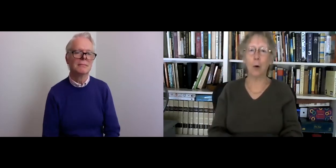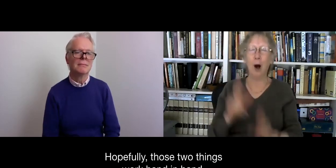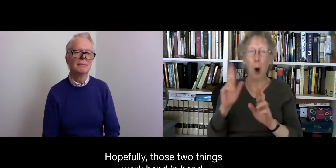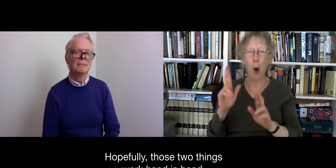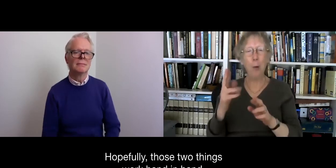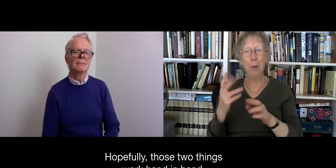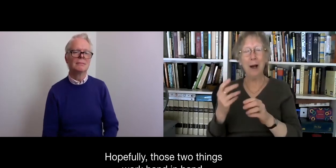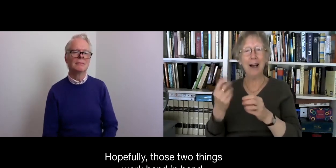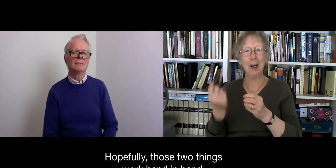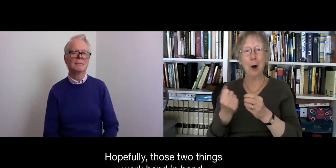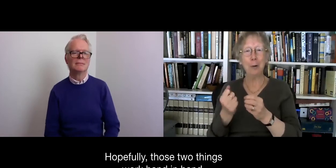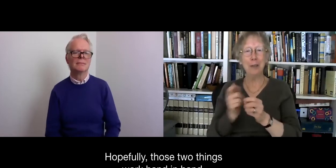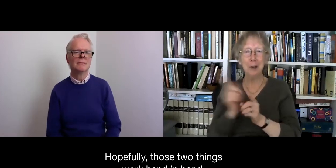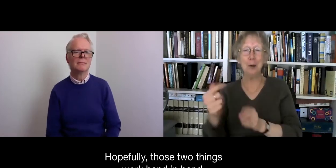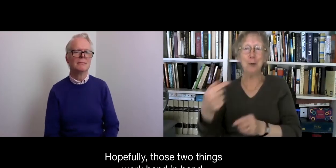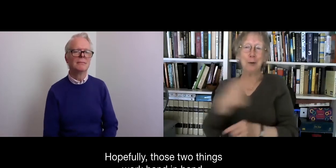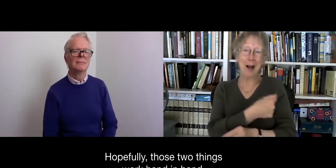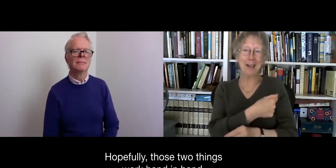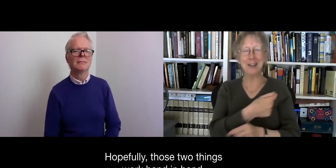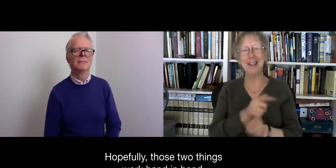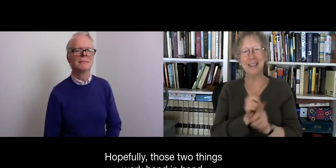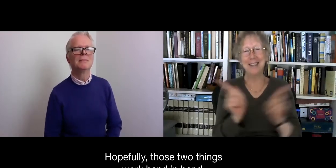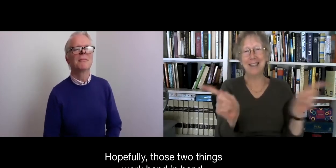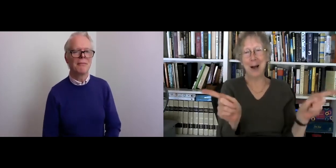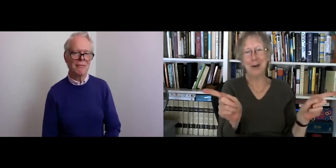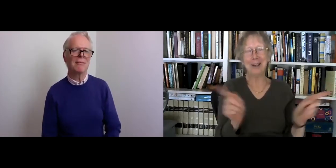And hopefully those two things work hand in hand.